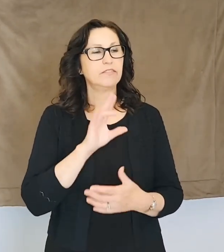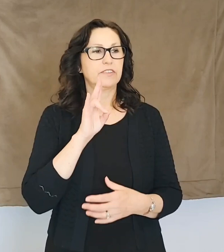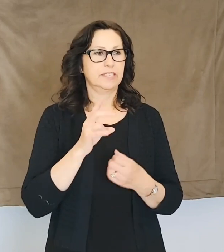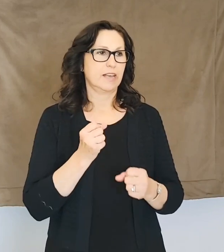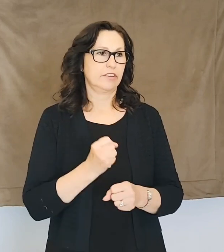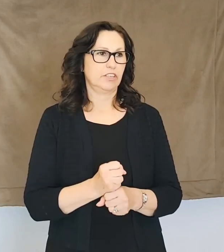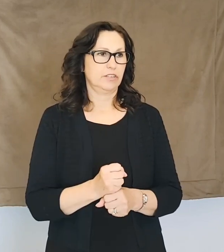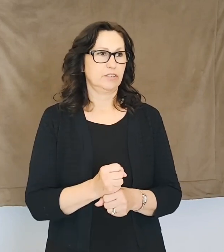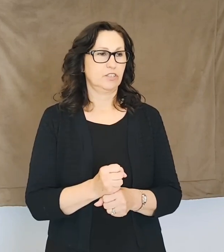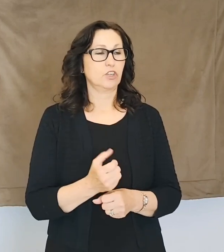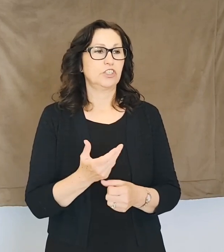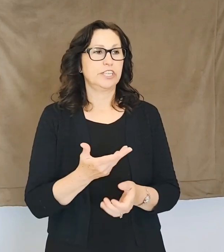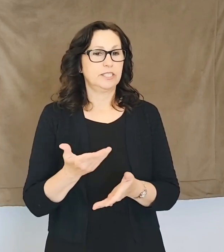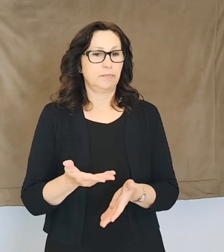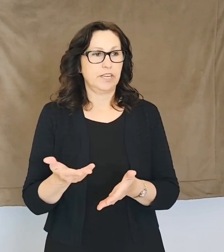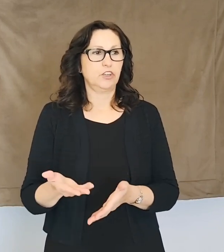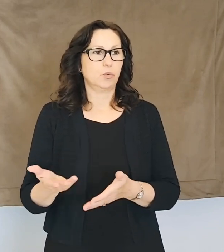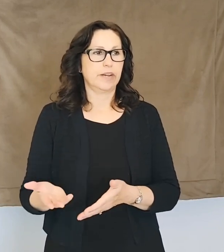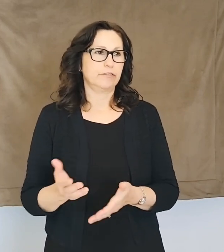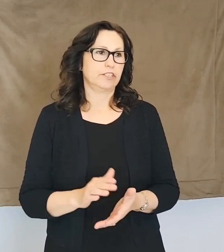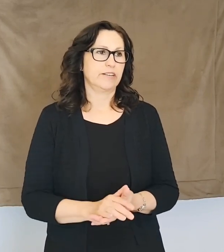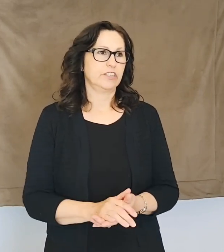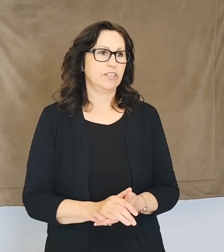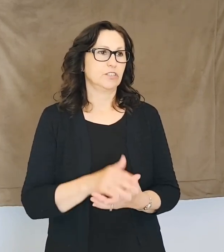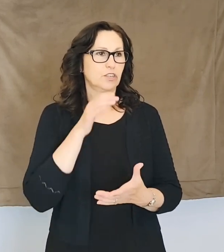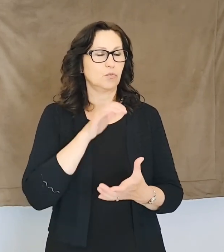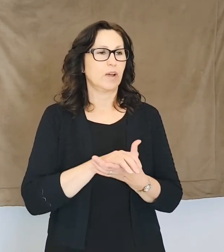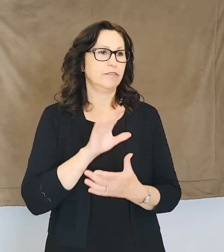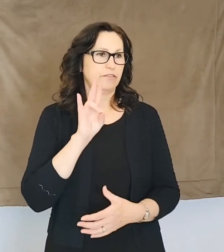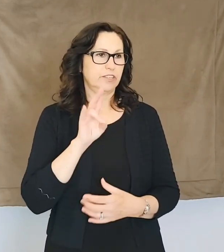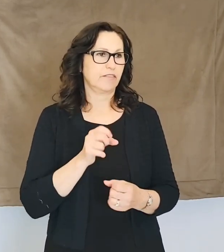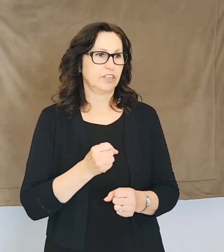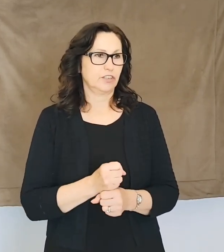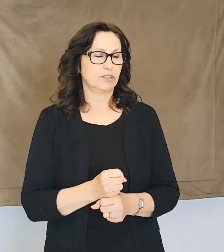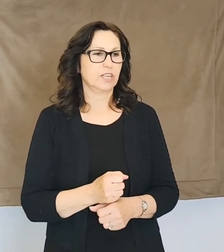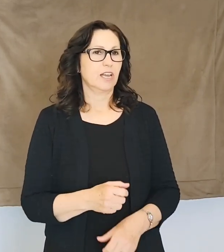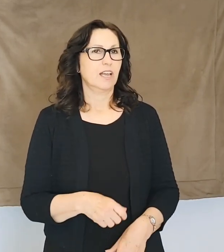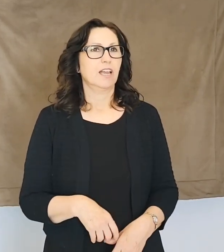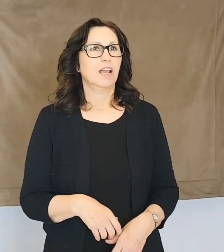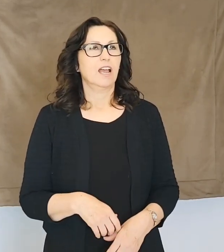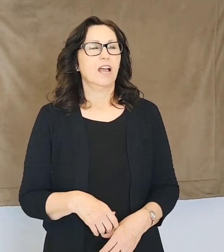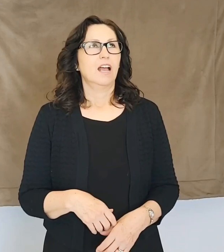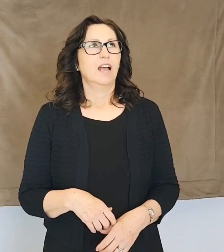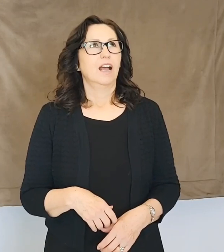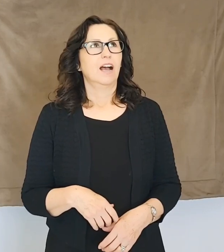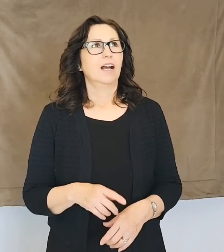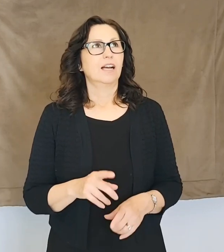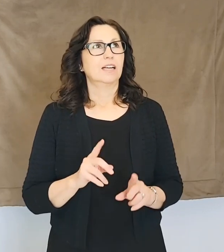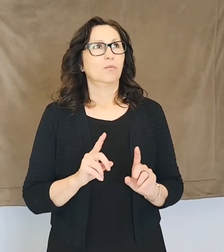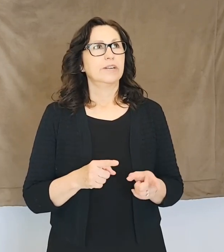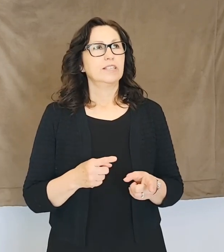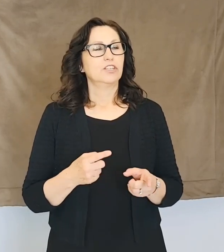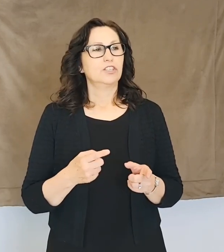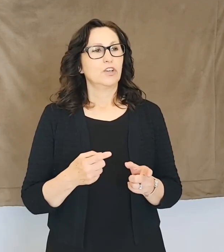Wife 7 years. So she's been your wife for 7 years. Yeah. So wife 7 years. I wanted to show